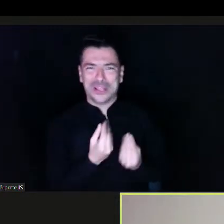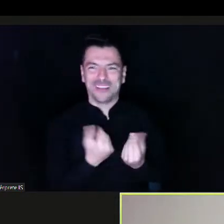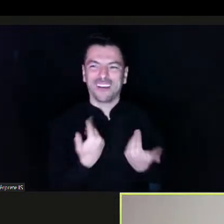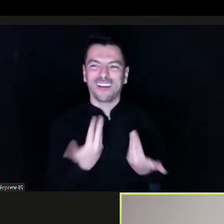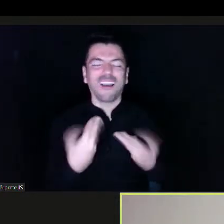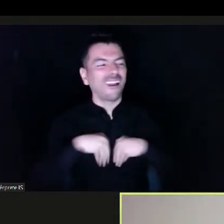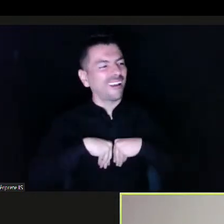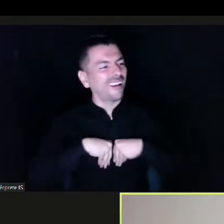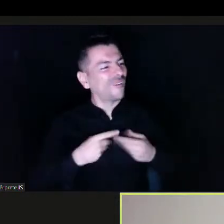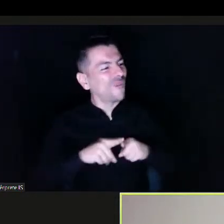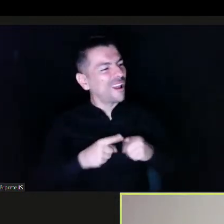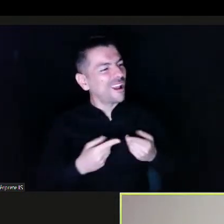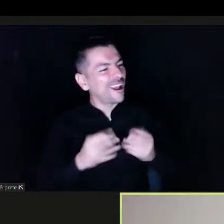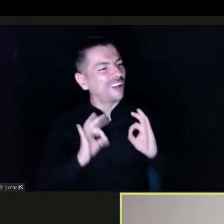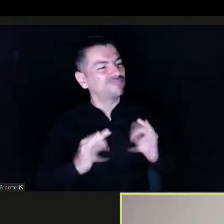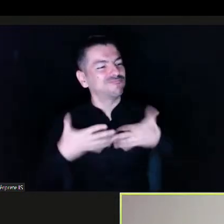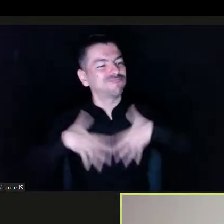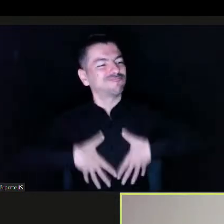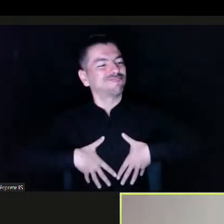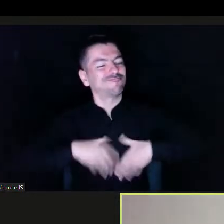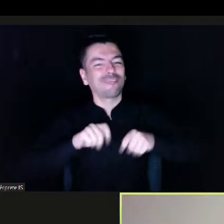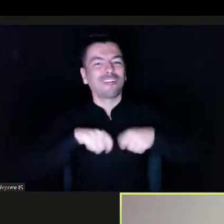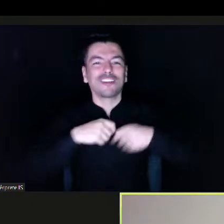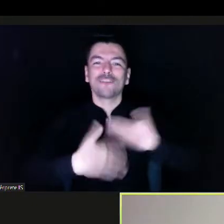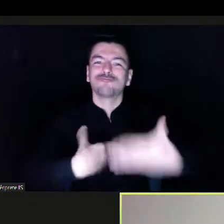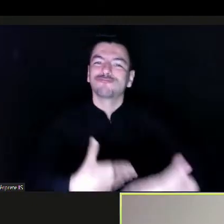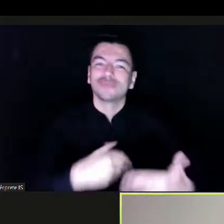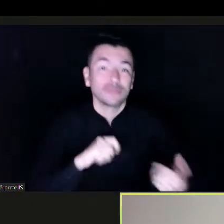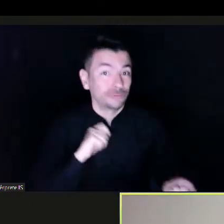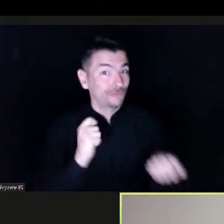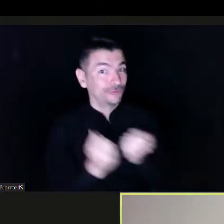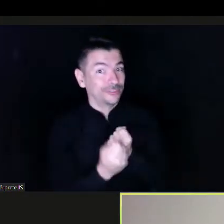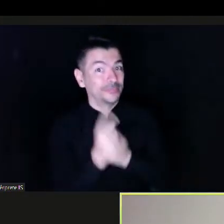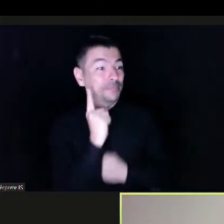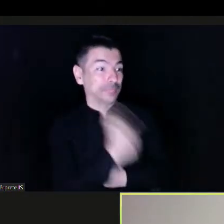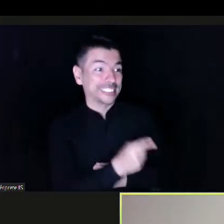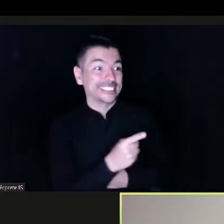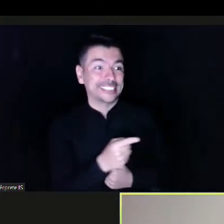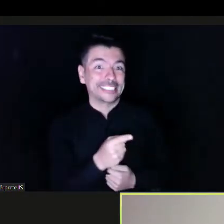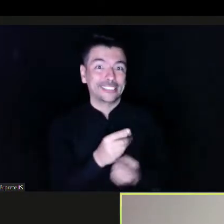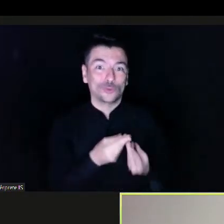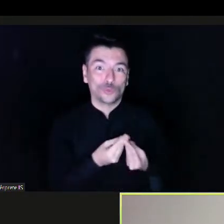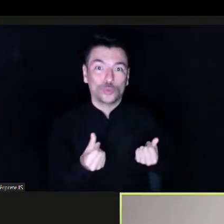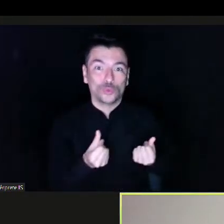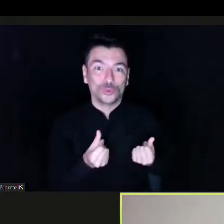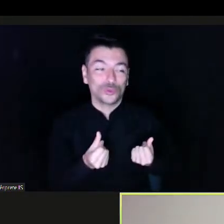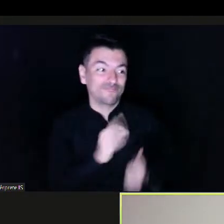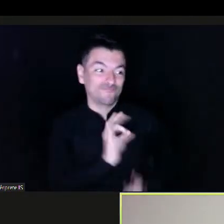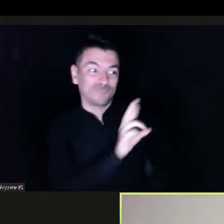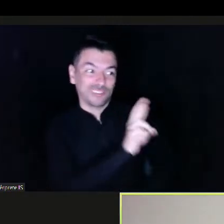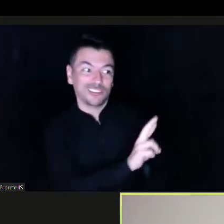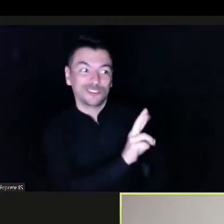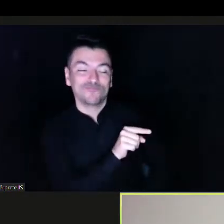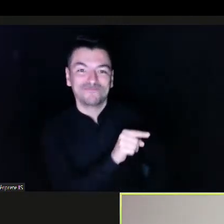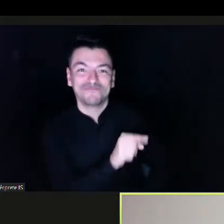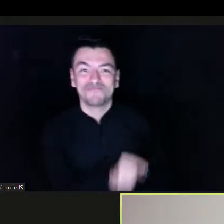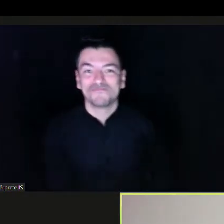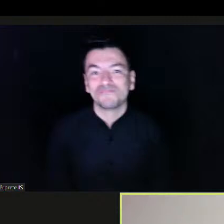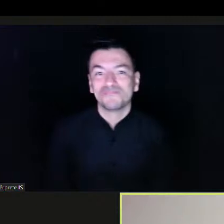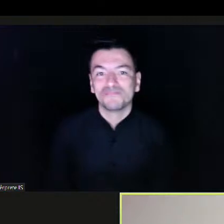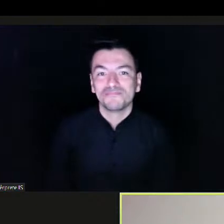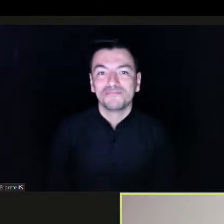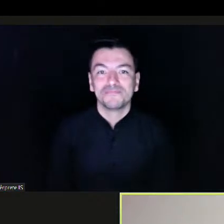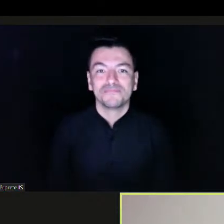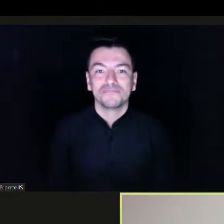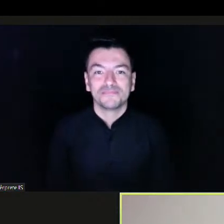that insightful presentation. We are getting close to that hour when we have to wrap up. We're coming close to the close. So